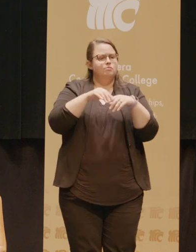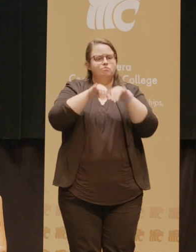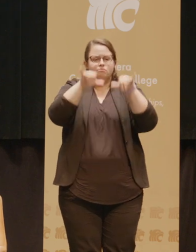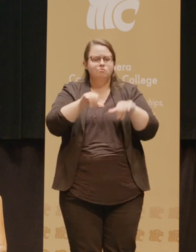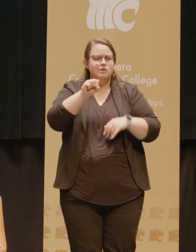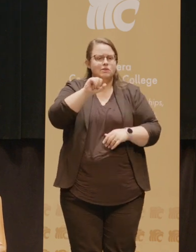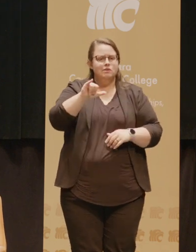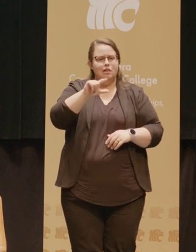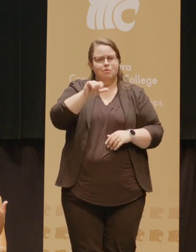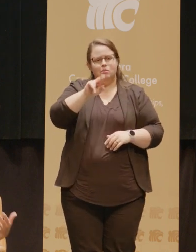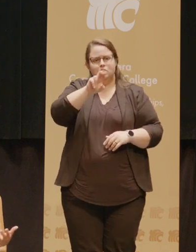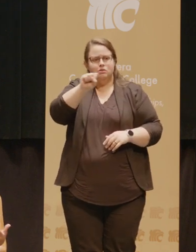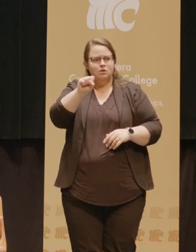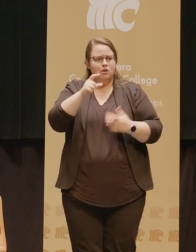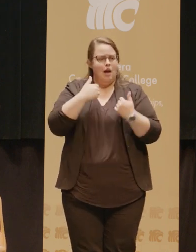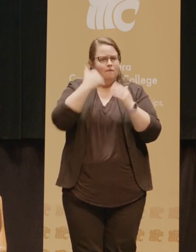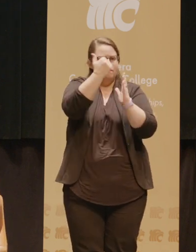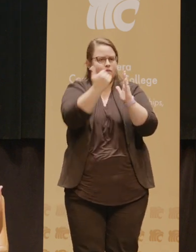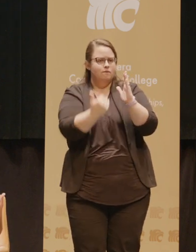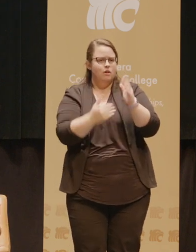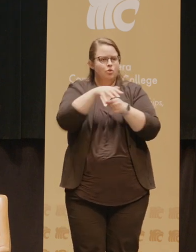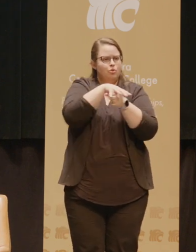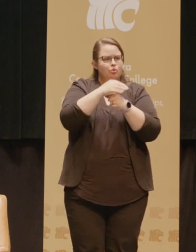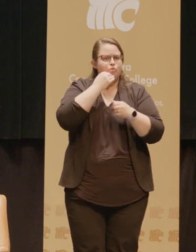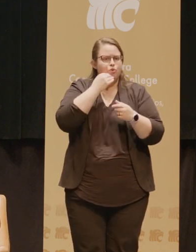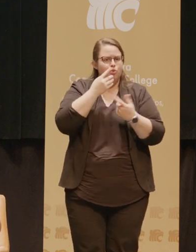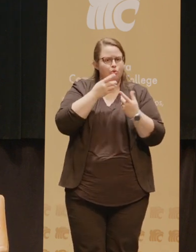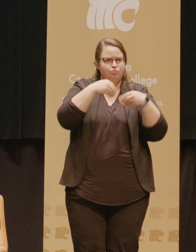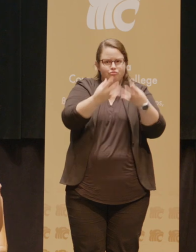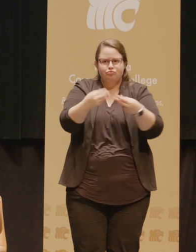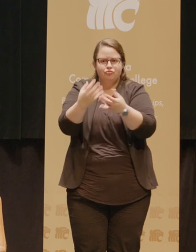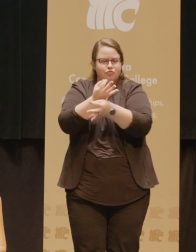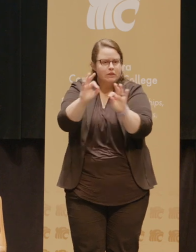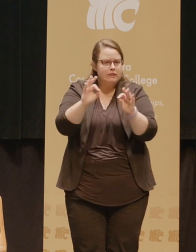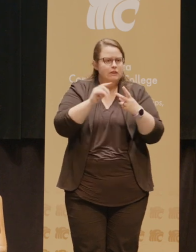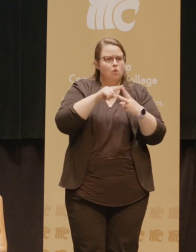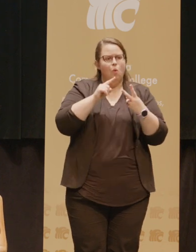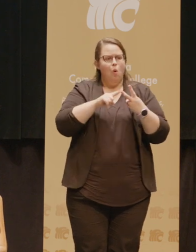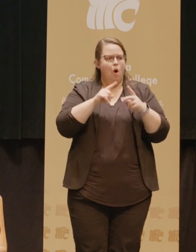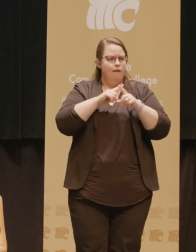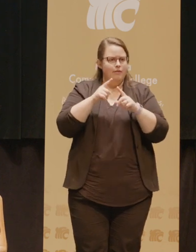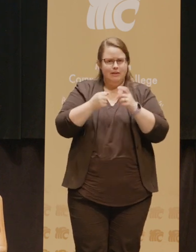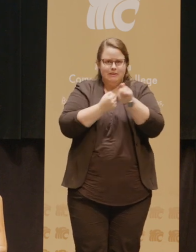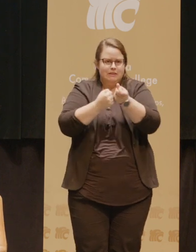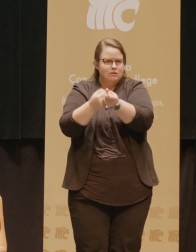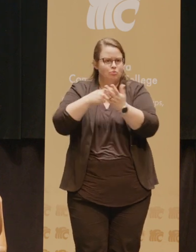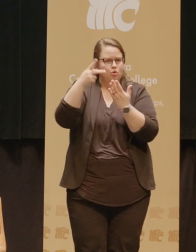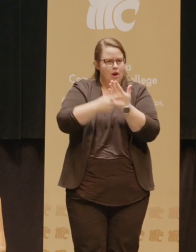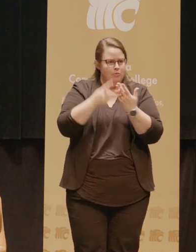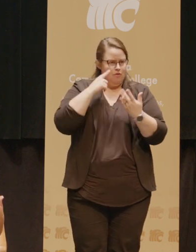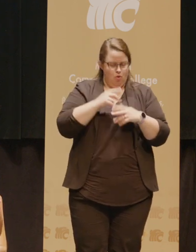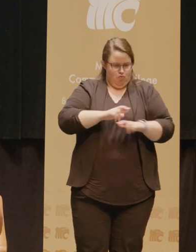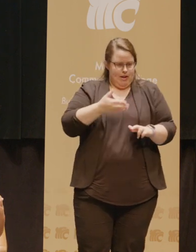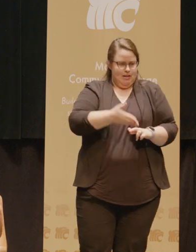have like a list of like local food pantries or assistance with housing, just tack that onto the back, right? That way, if students are